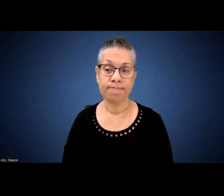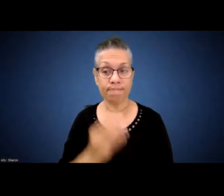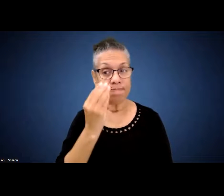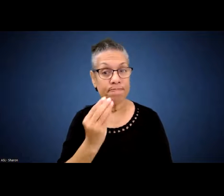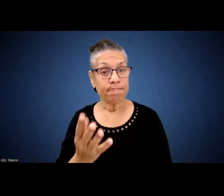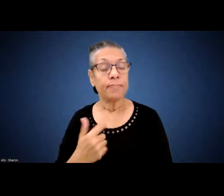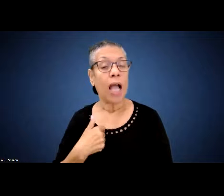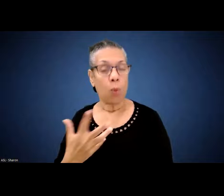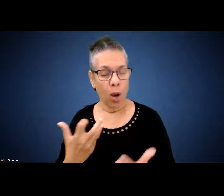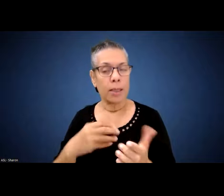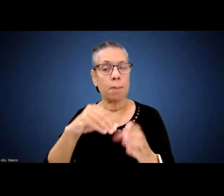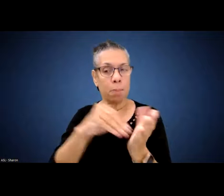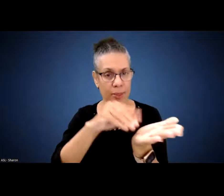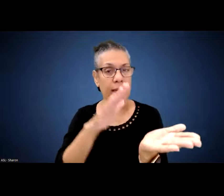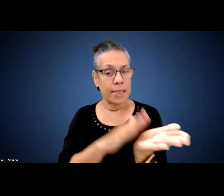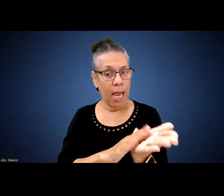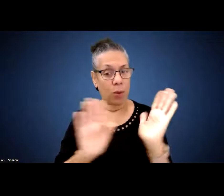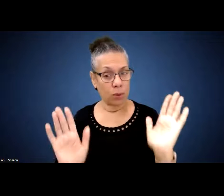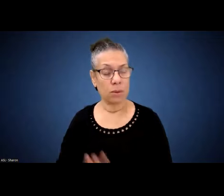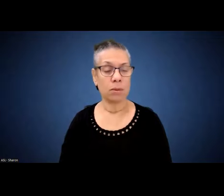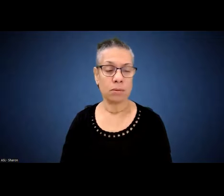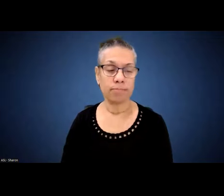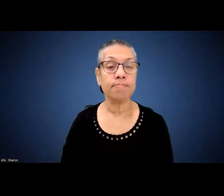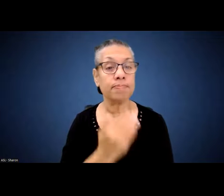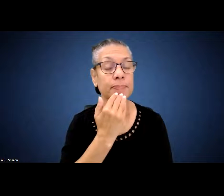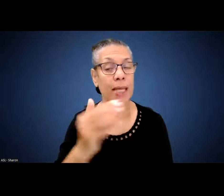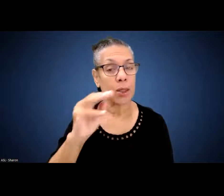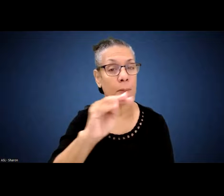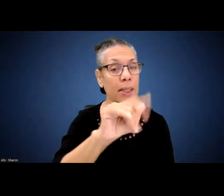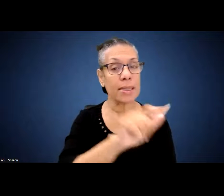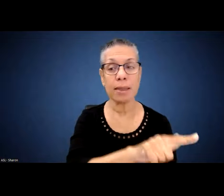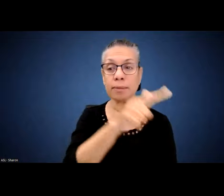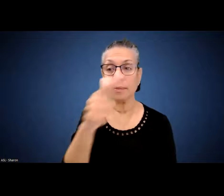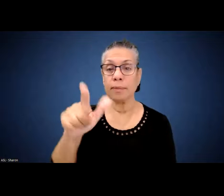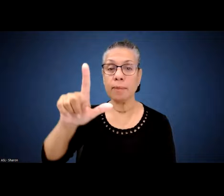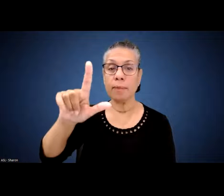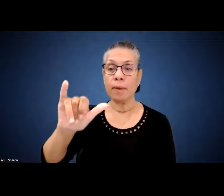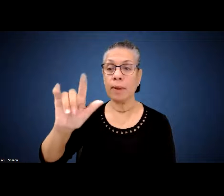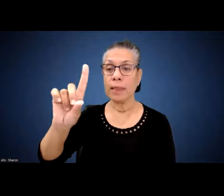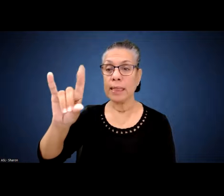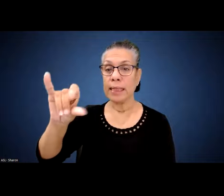I note that. Thank you. Thank you, Melissa. And then Lydia, please.